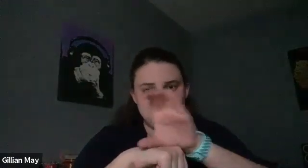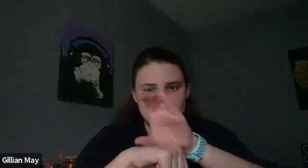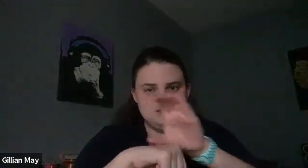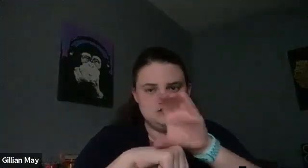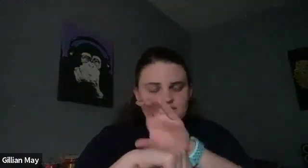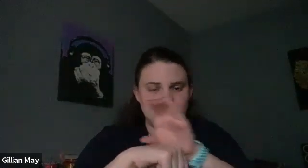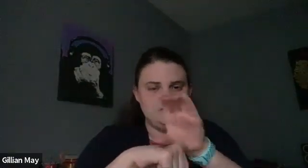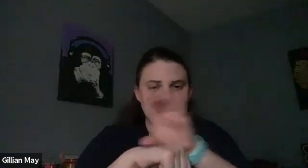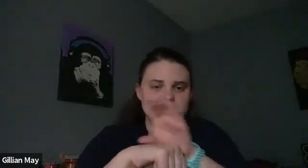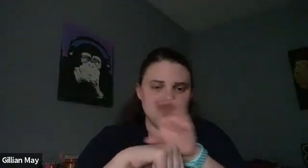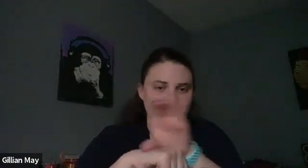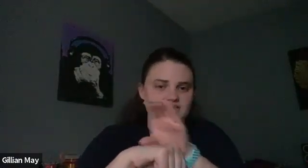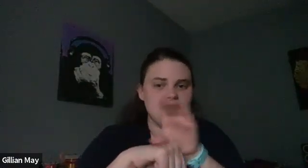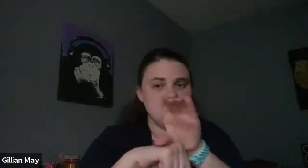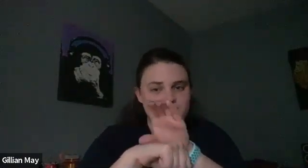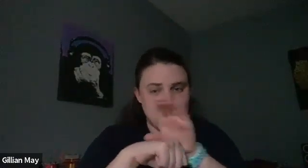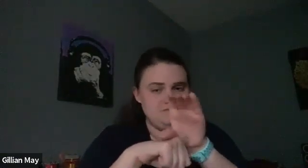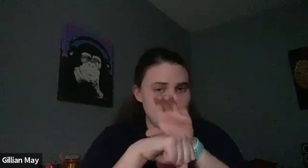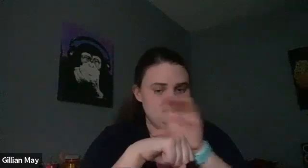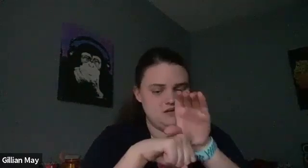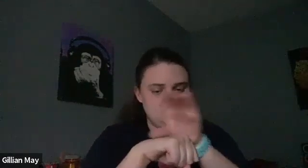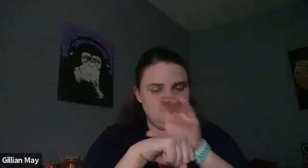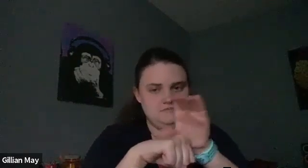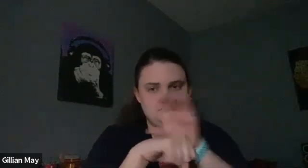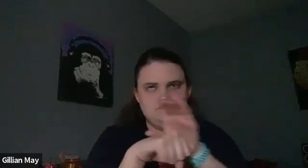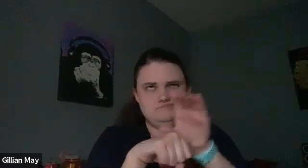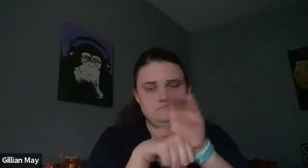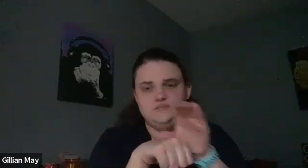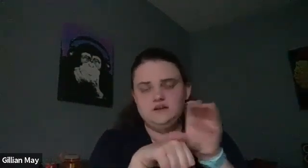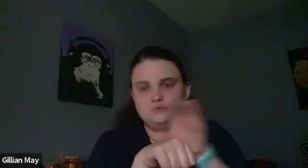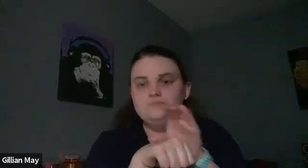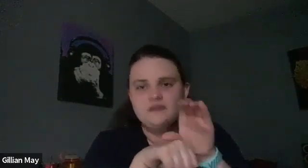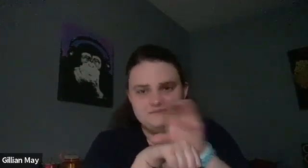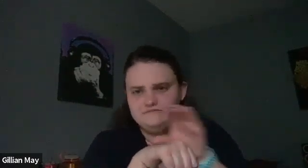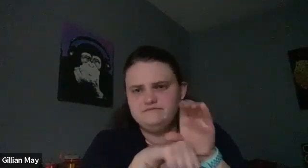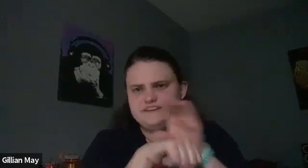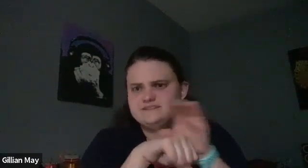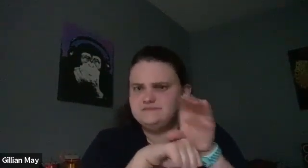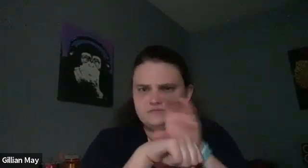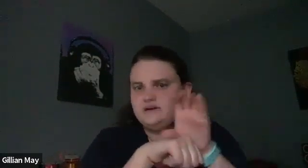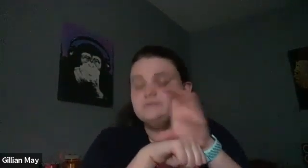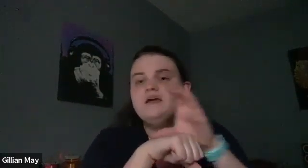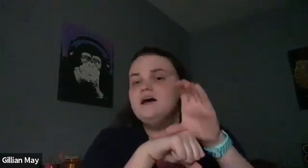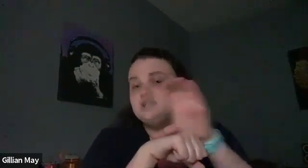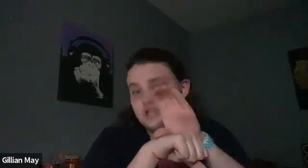in you make it a circular on your top of your knuckle, fist, whatever.